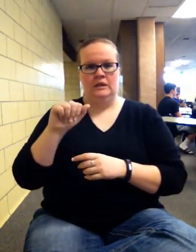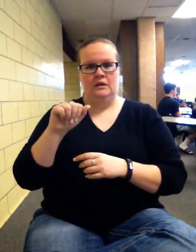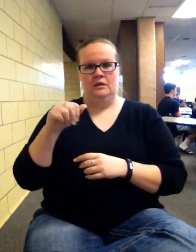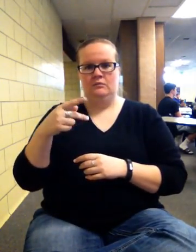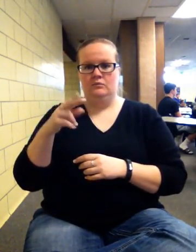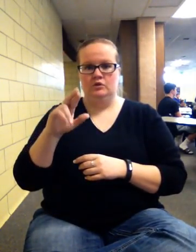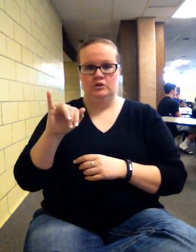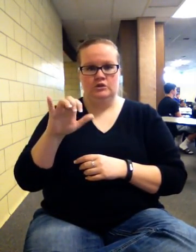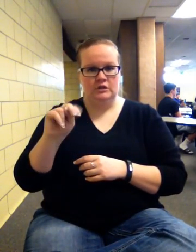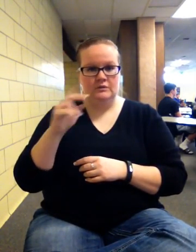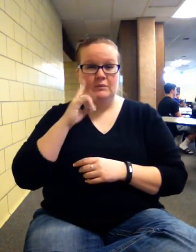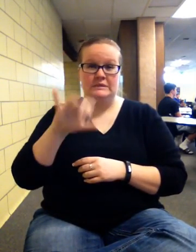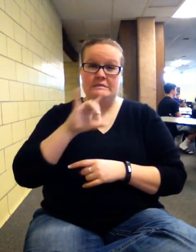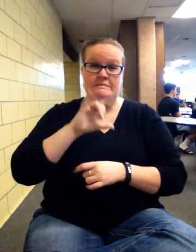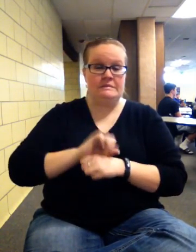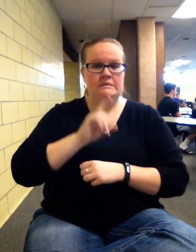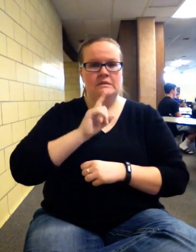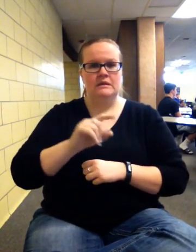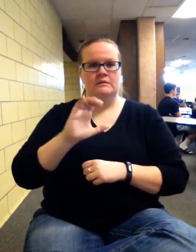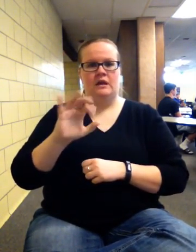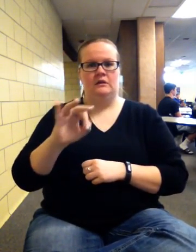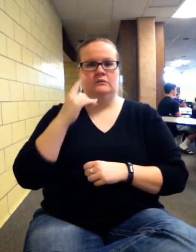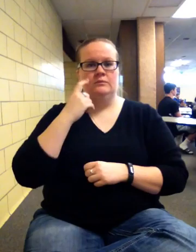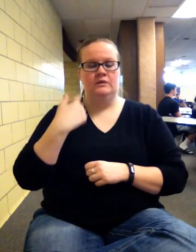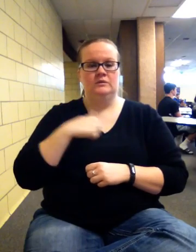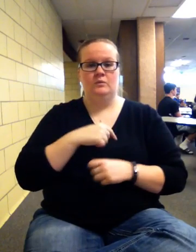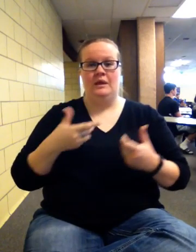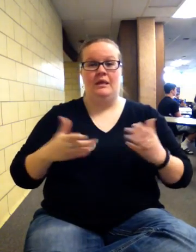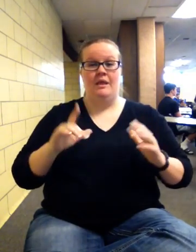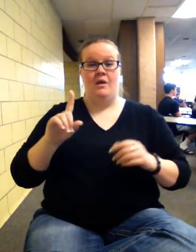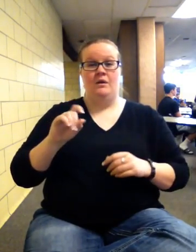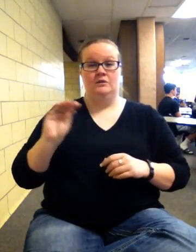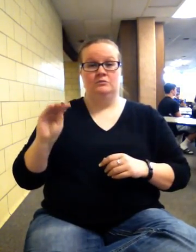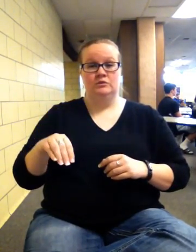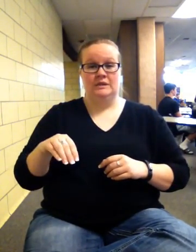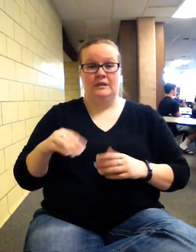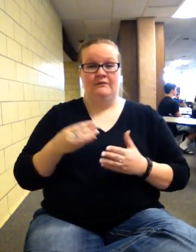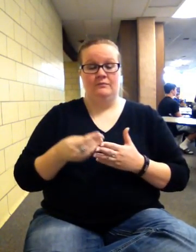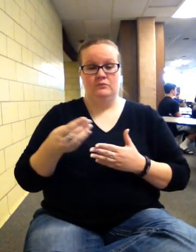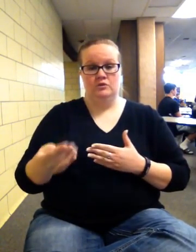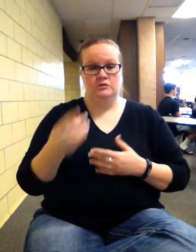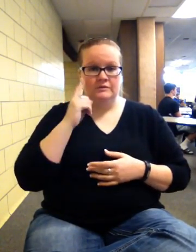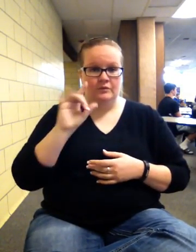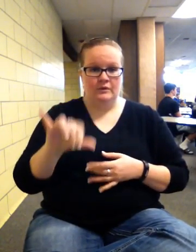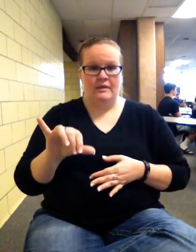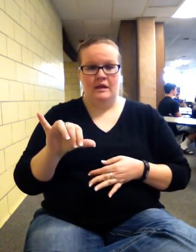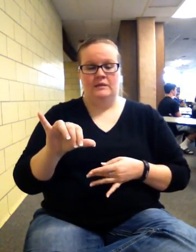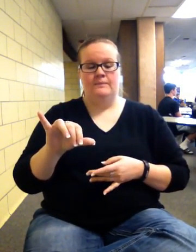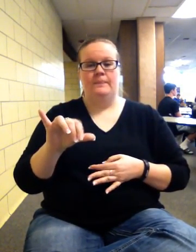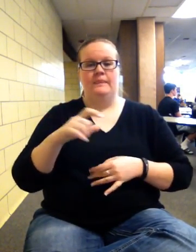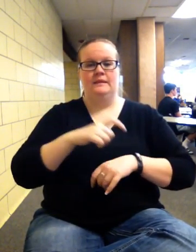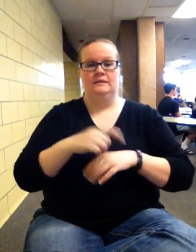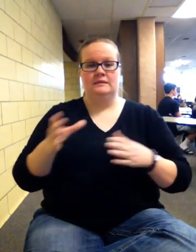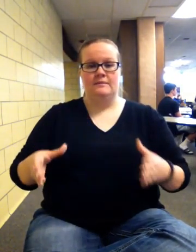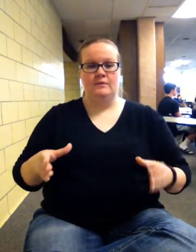cash flows. And since we're allowing for 100% of the purchase of that item at time period zero, then we